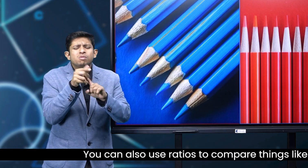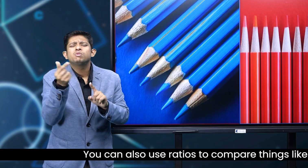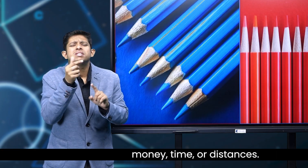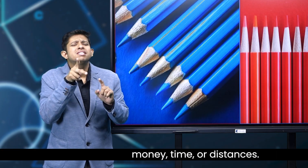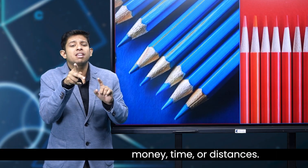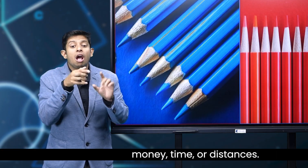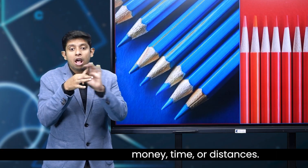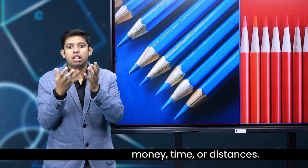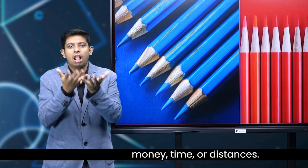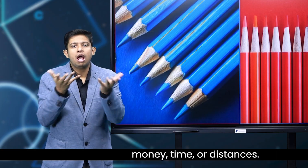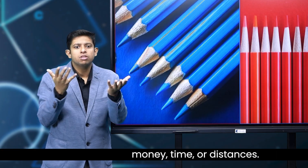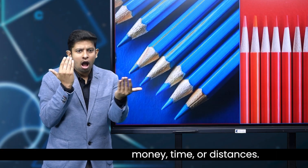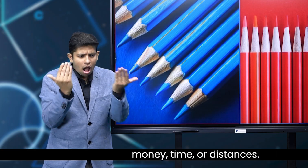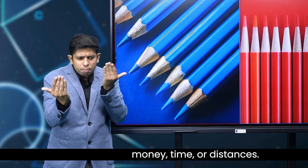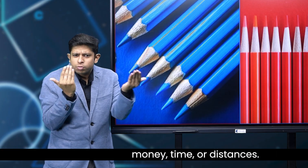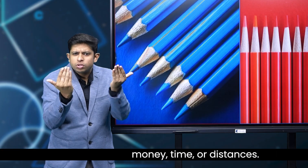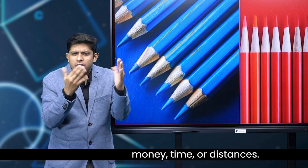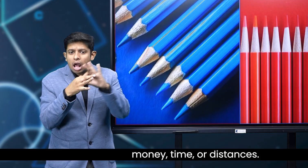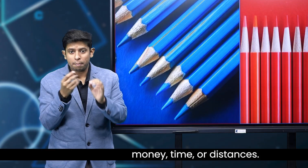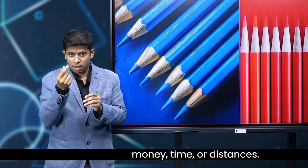like money, time, or distances.